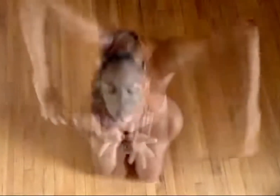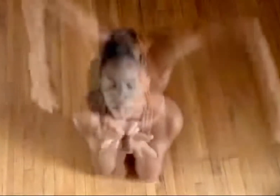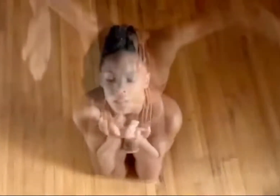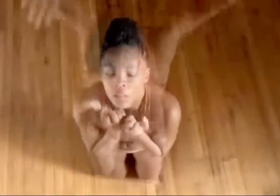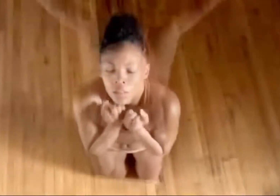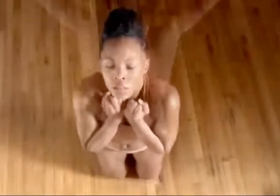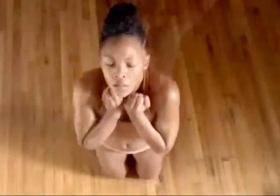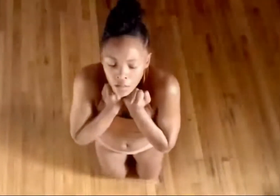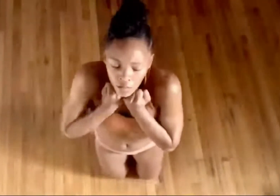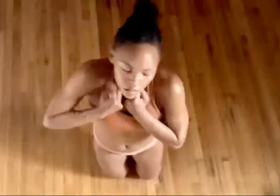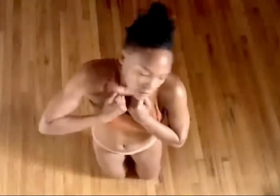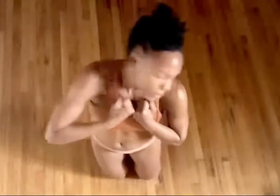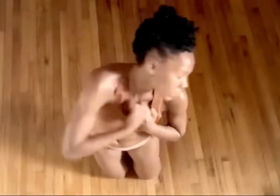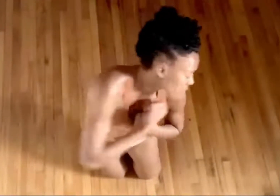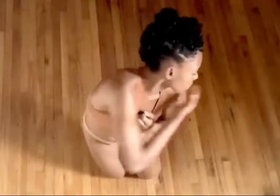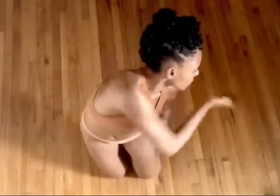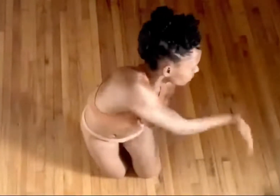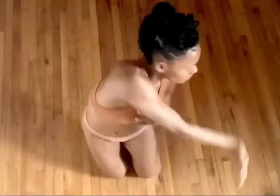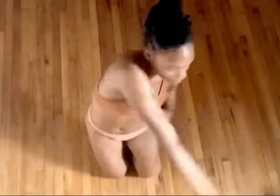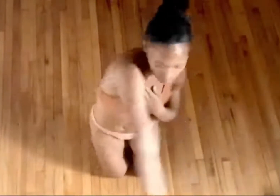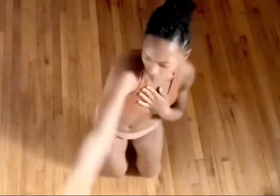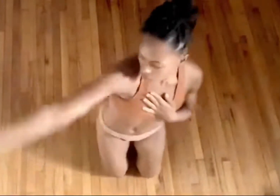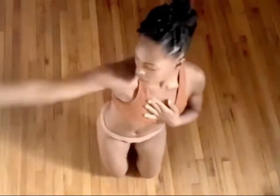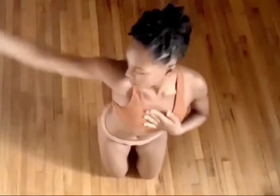Do it for him.